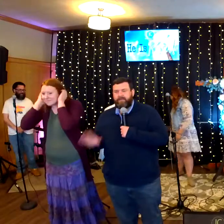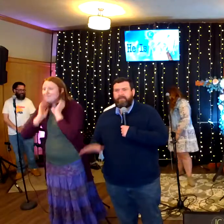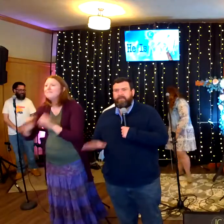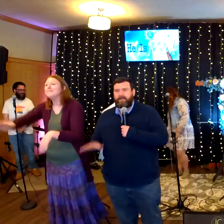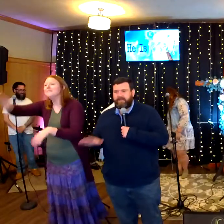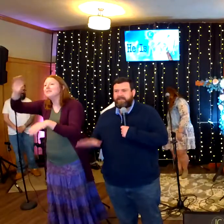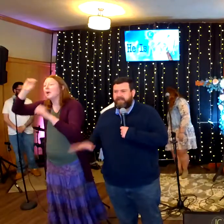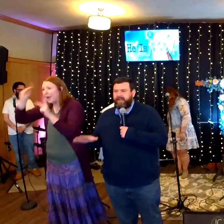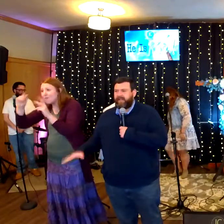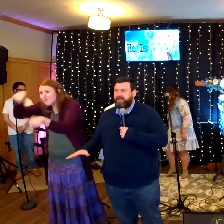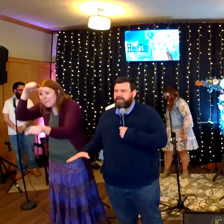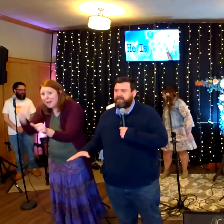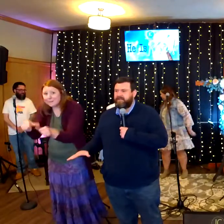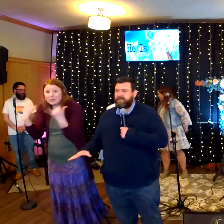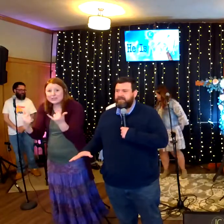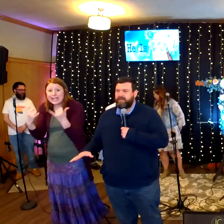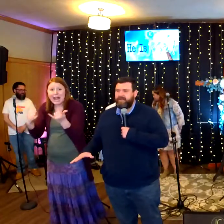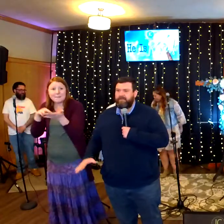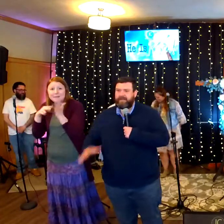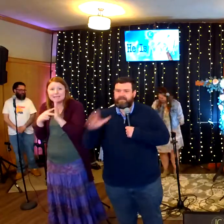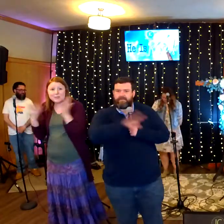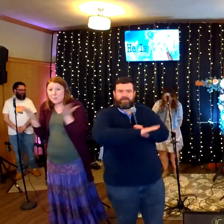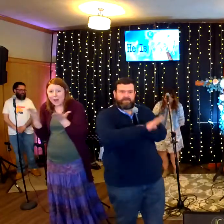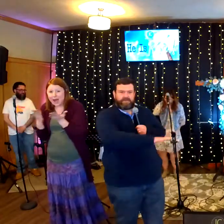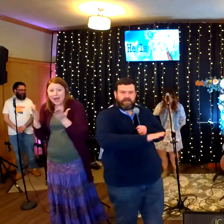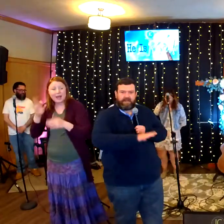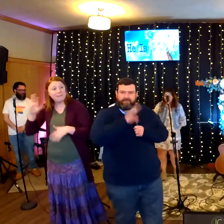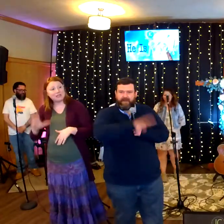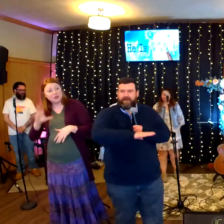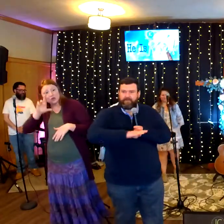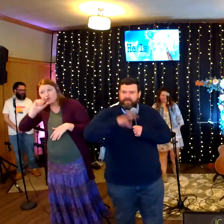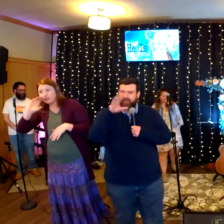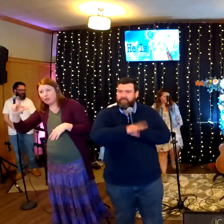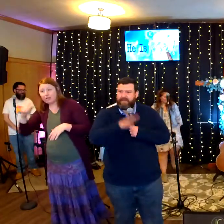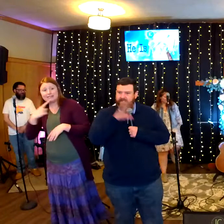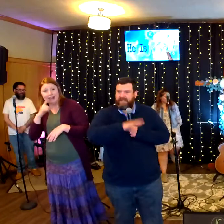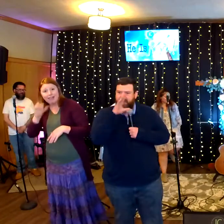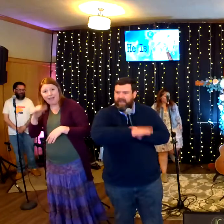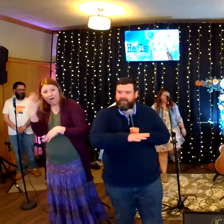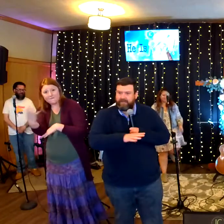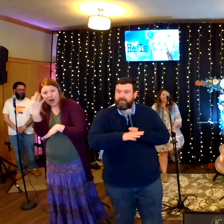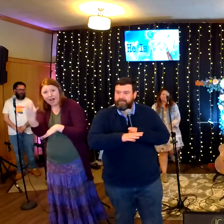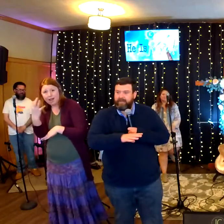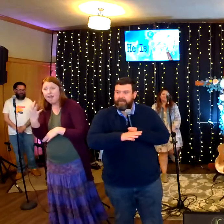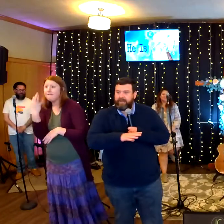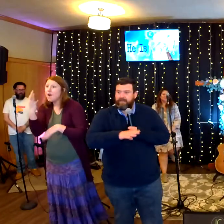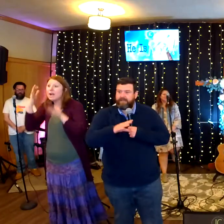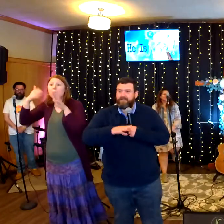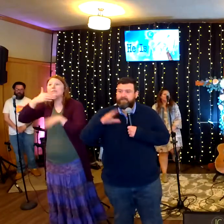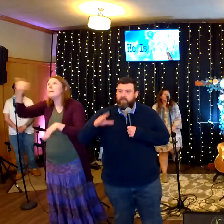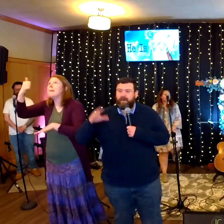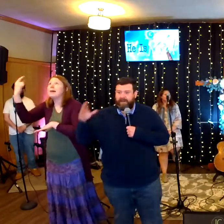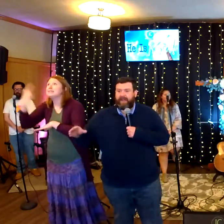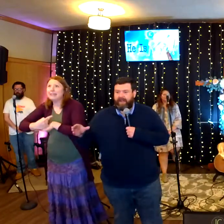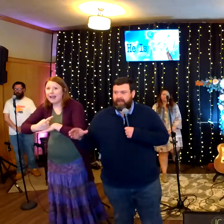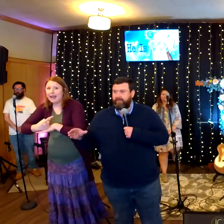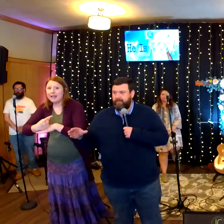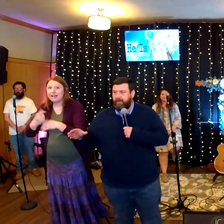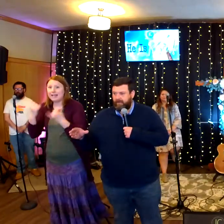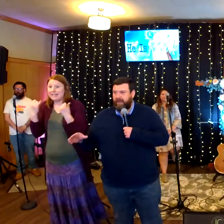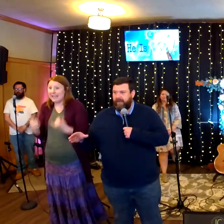Guys, remember what this day is. Pastor Rachel said that Friday was the best day ever. This is